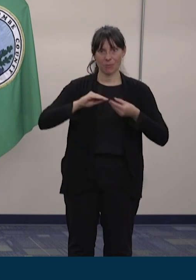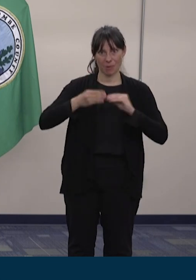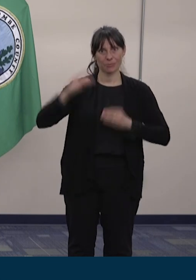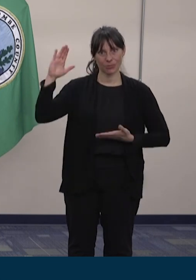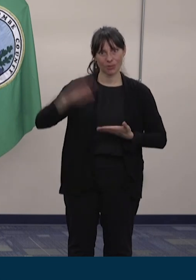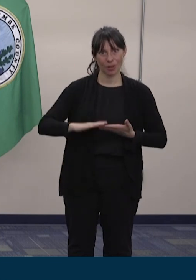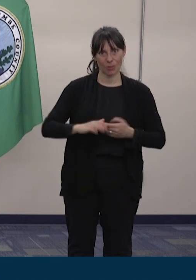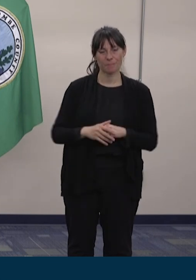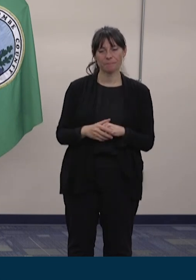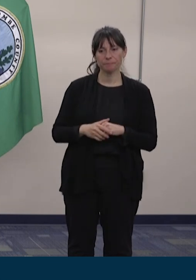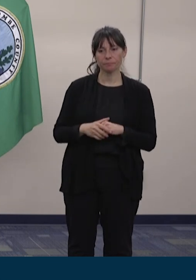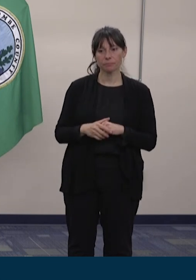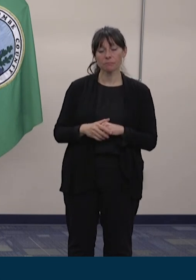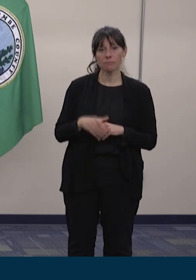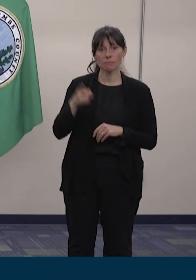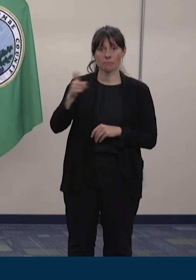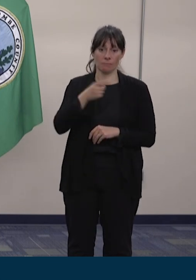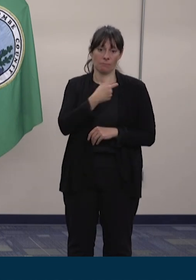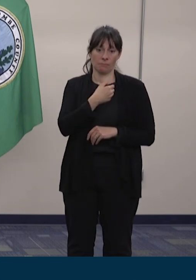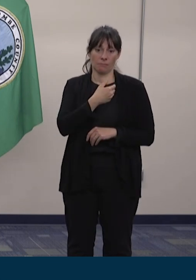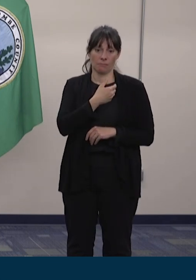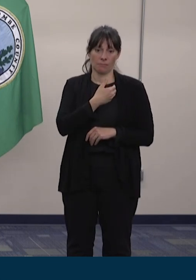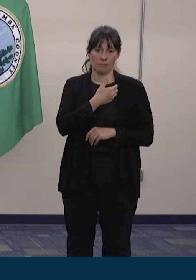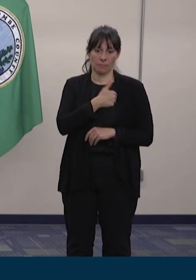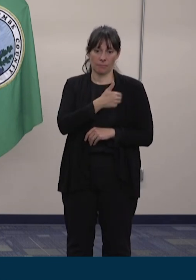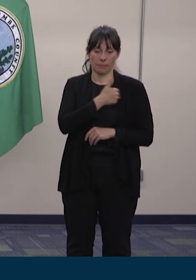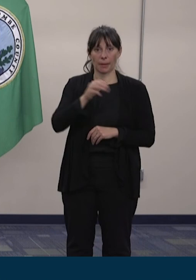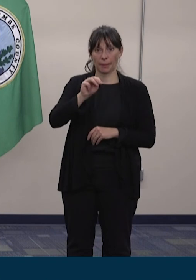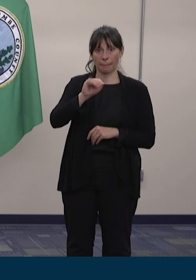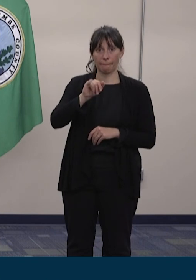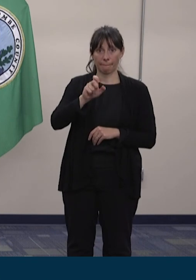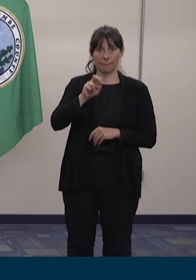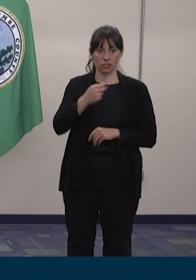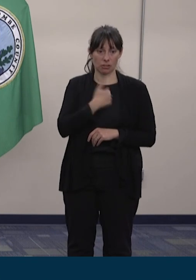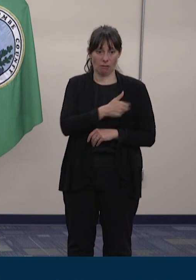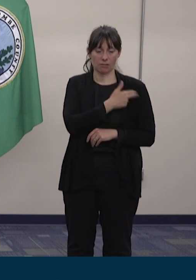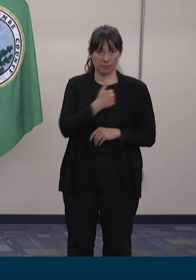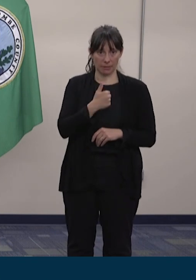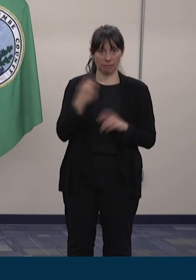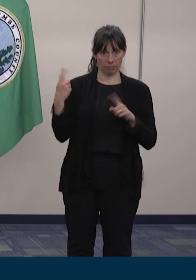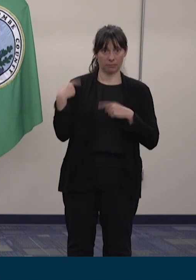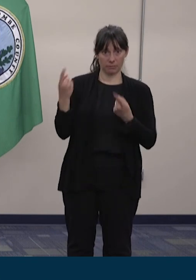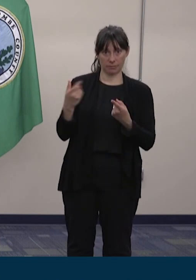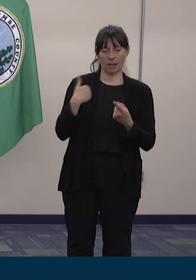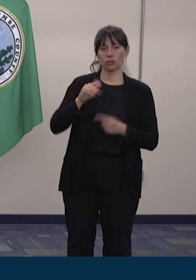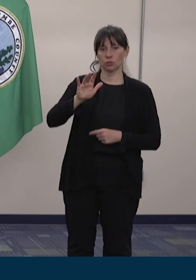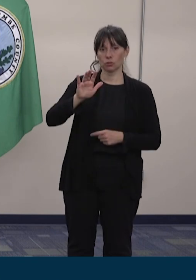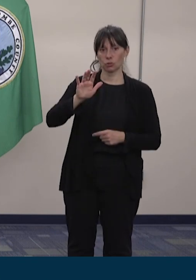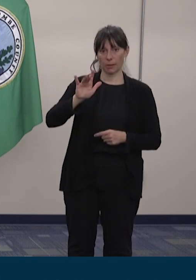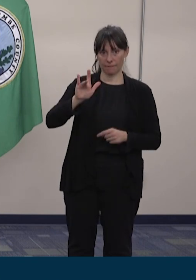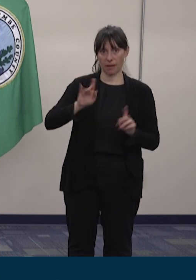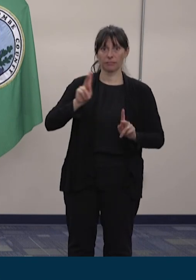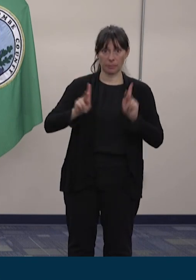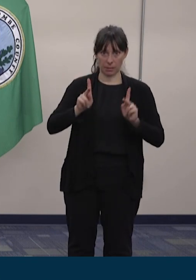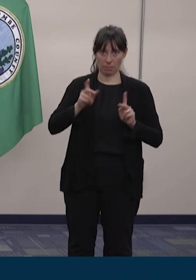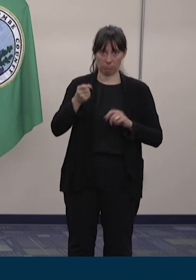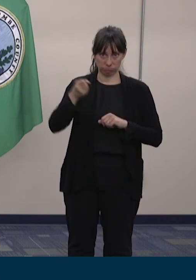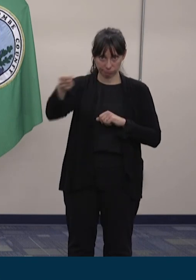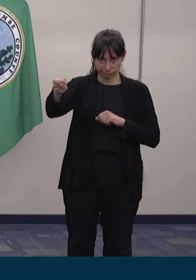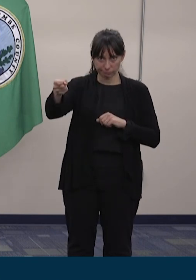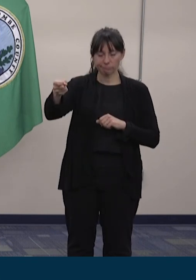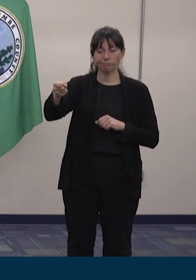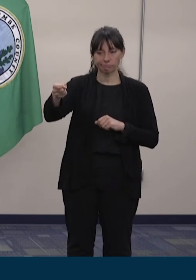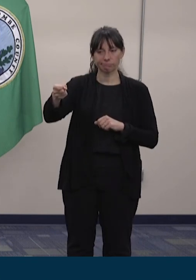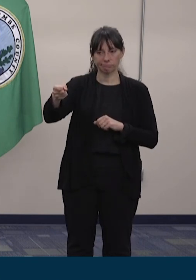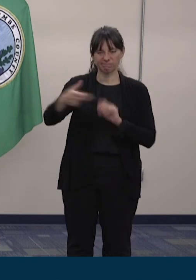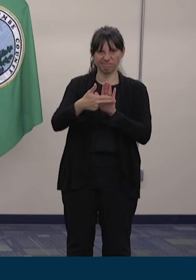25 residents have al been menos admitted 24 to the residentes hospital han who were sido determined to admitidos be en Mission positive for Hospital COVID-19. There a have causa never been del more than COVID-19.